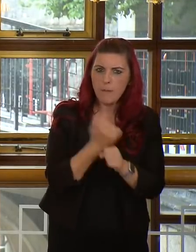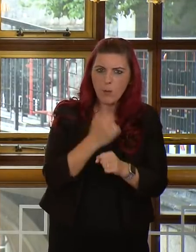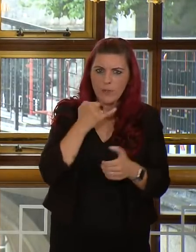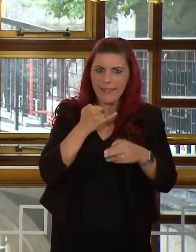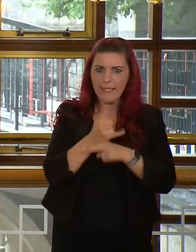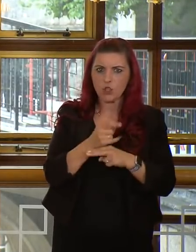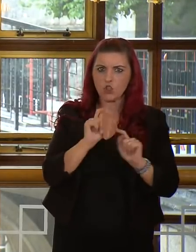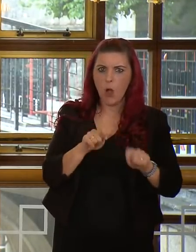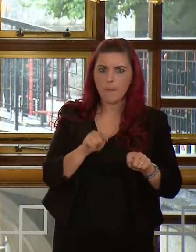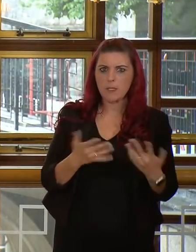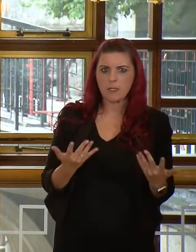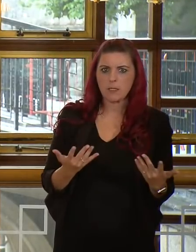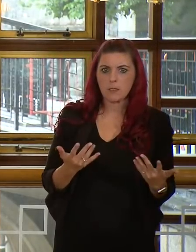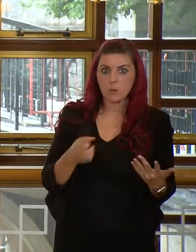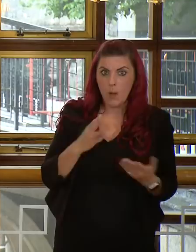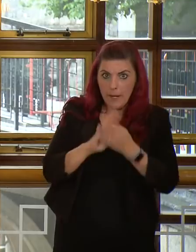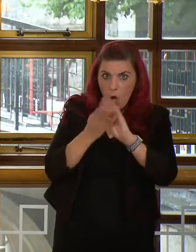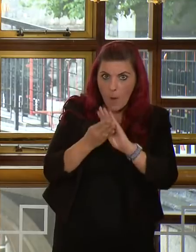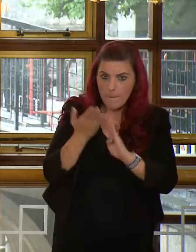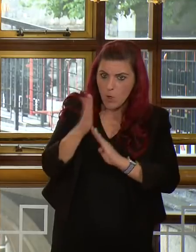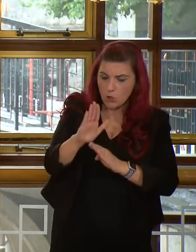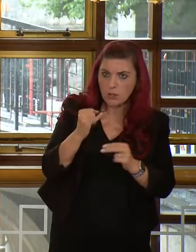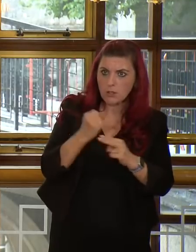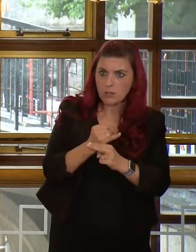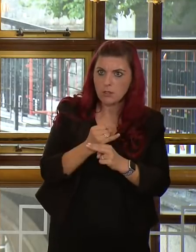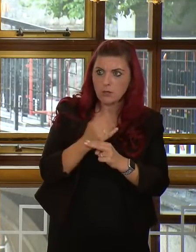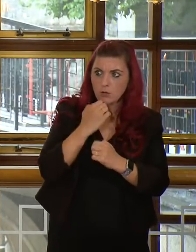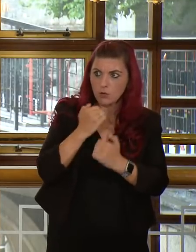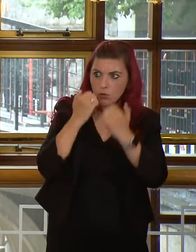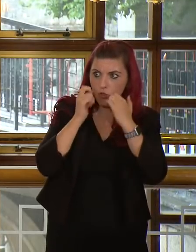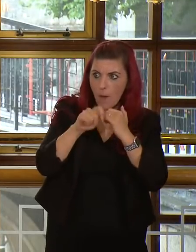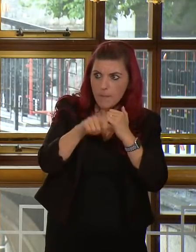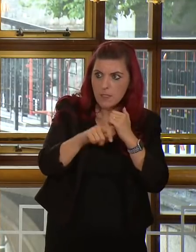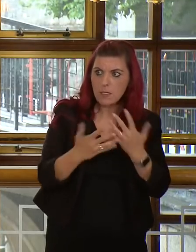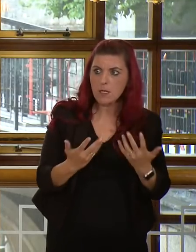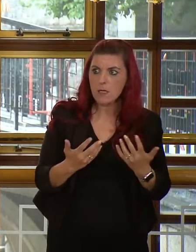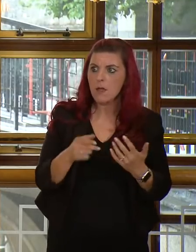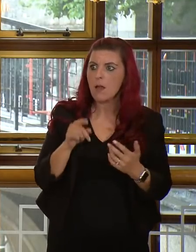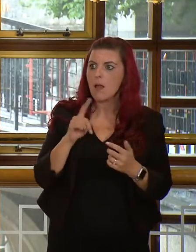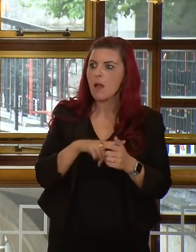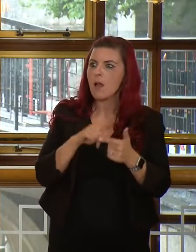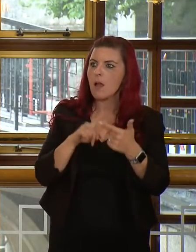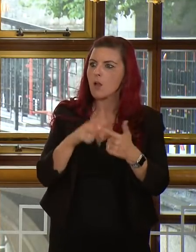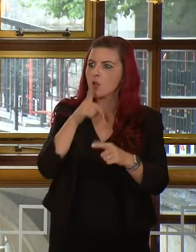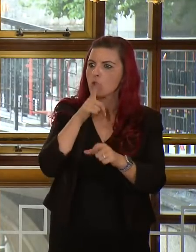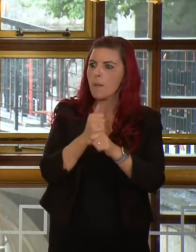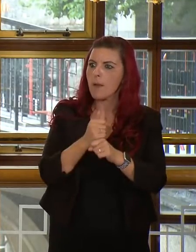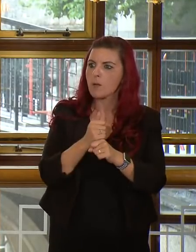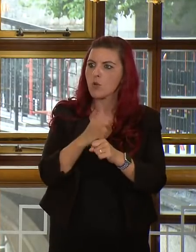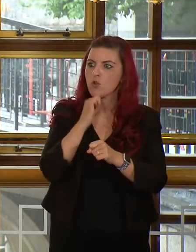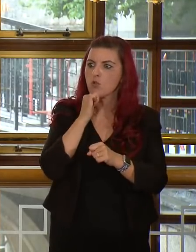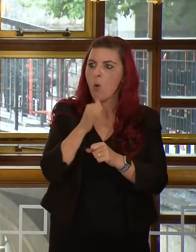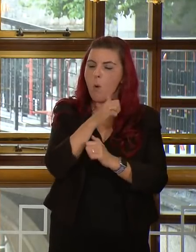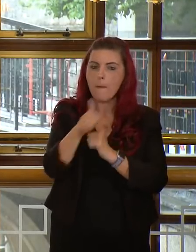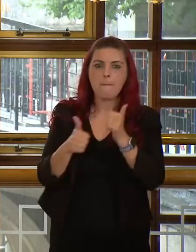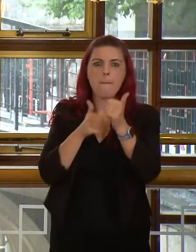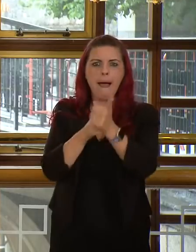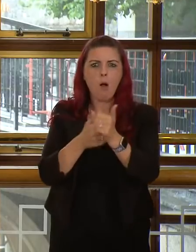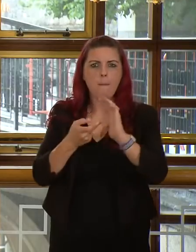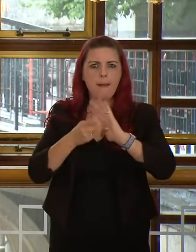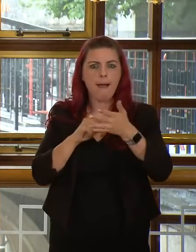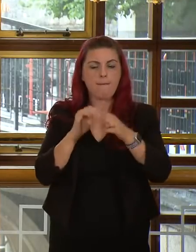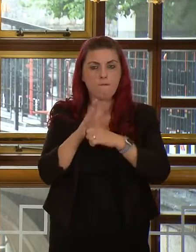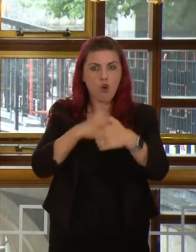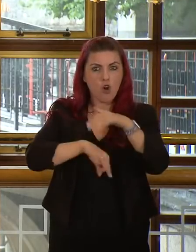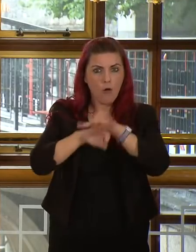not supermarkets and shops as well? On the Taoiseach, you said you have no plan B for if the government deal isn't passed